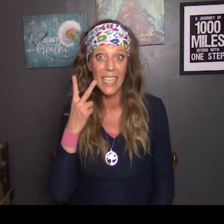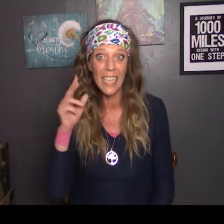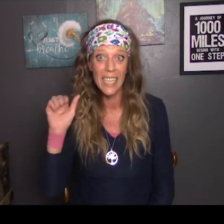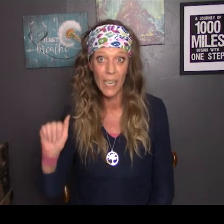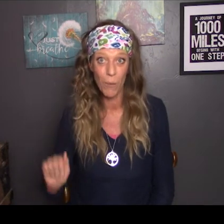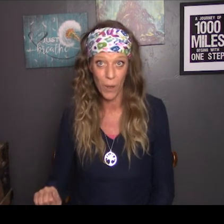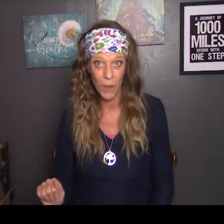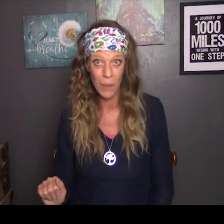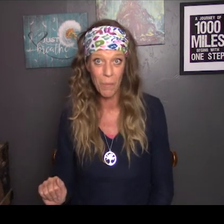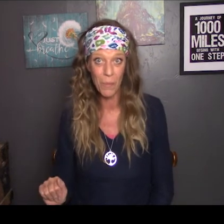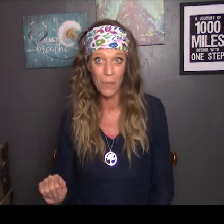vegetable,